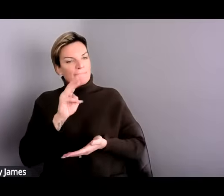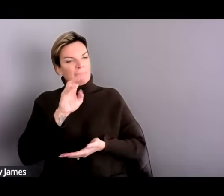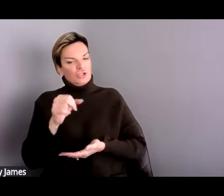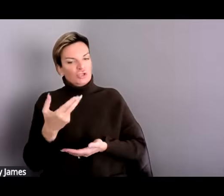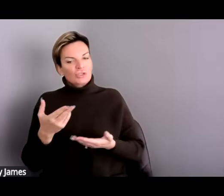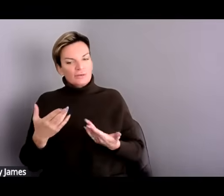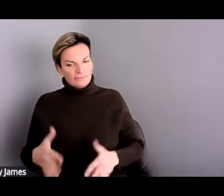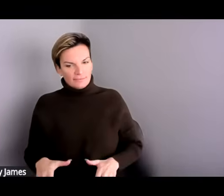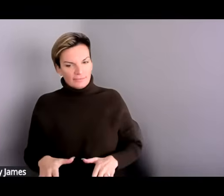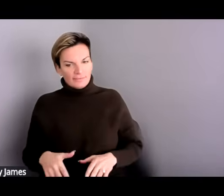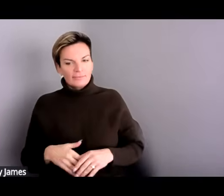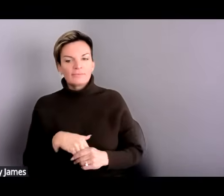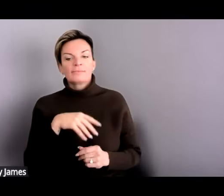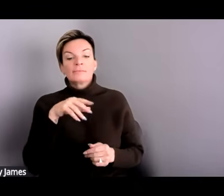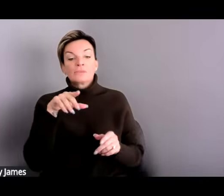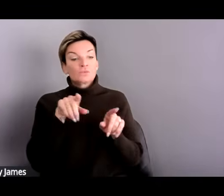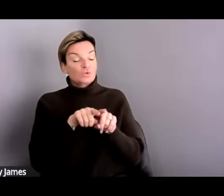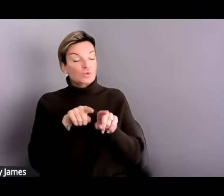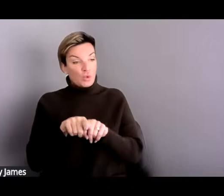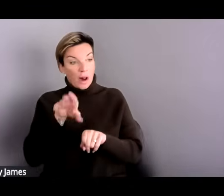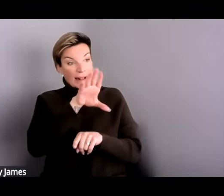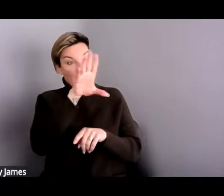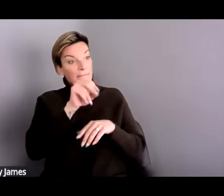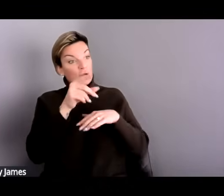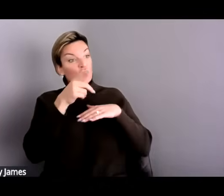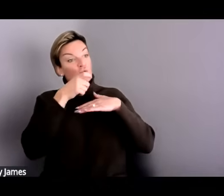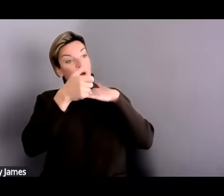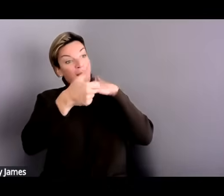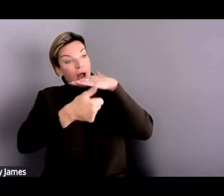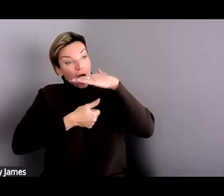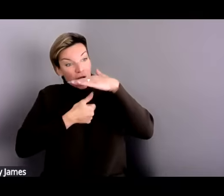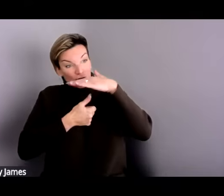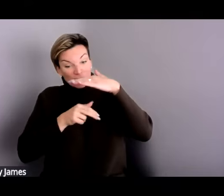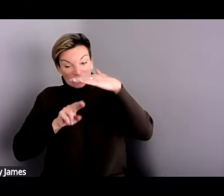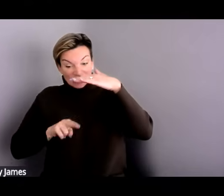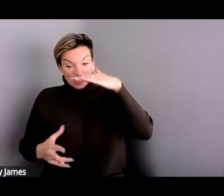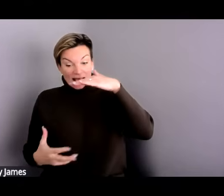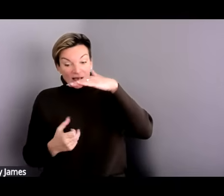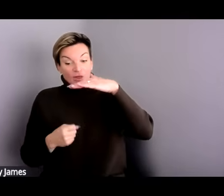maintain a profile of their employees who are gathering signatures.